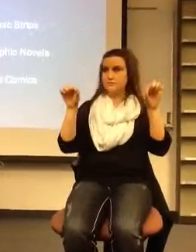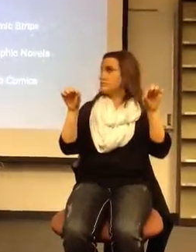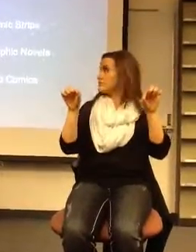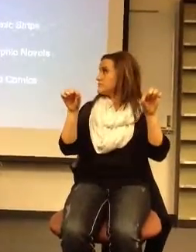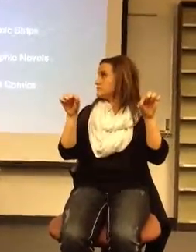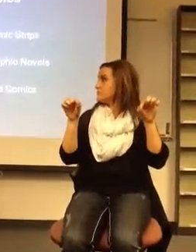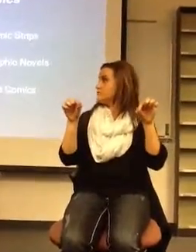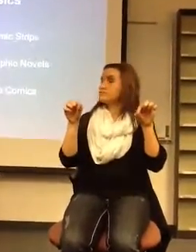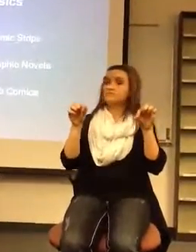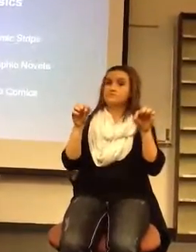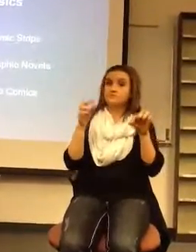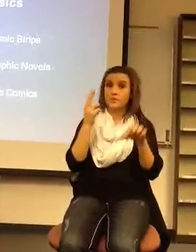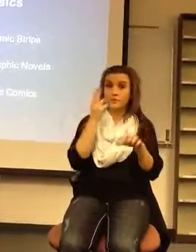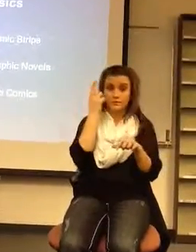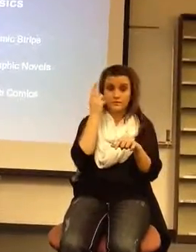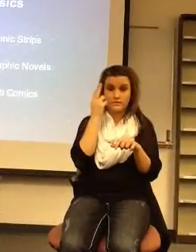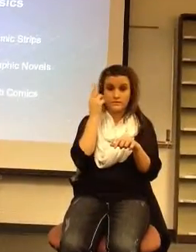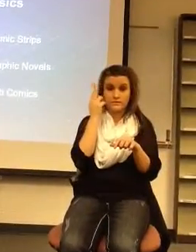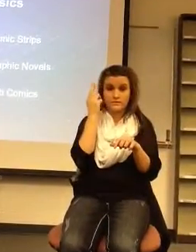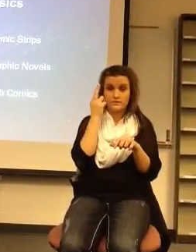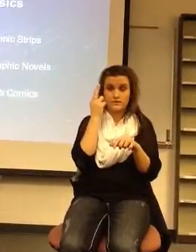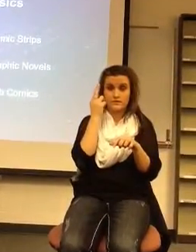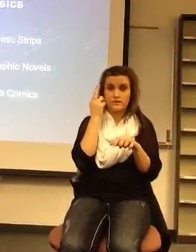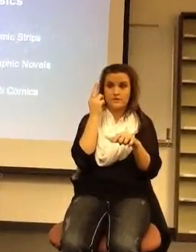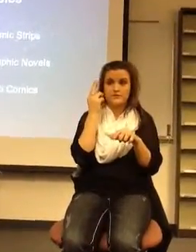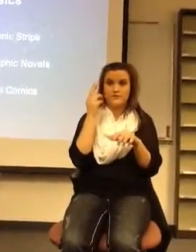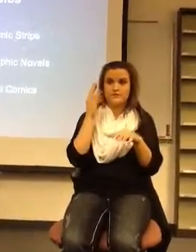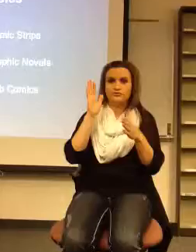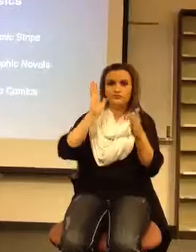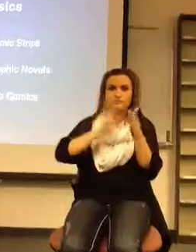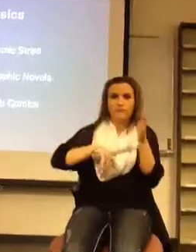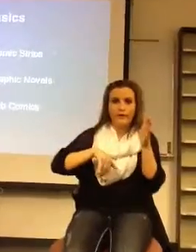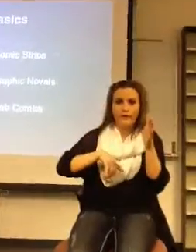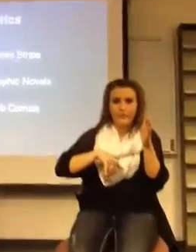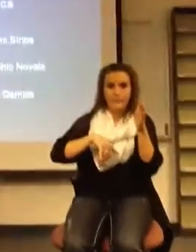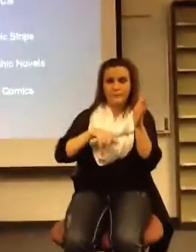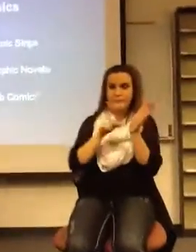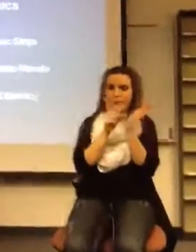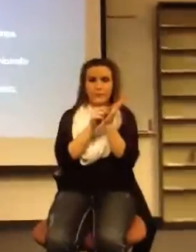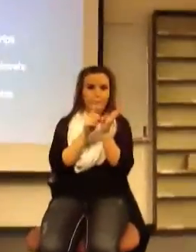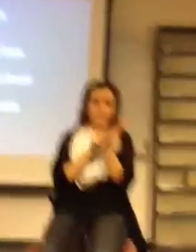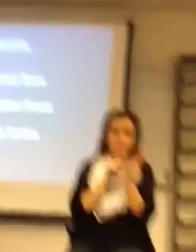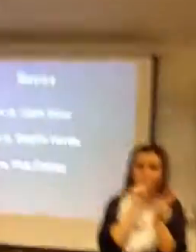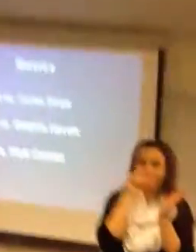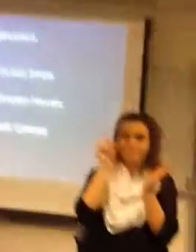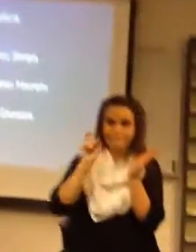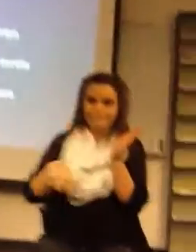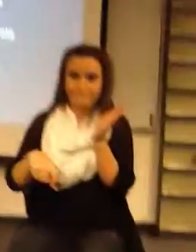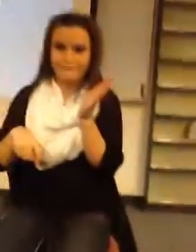reason is that the cost is so much less expensive. You don't have to deal with printing. And